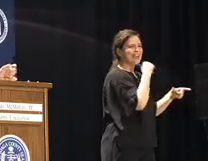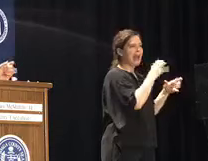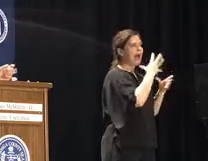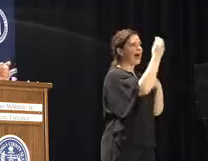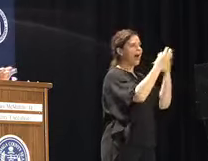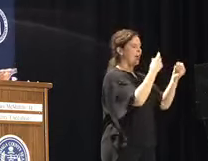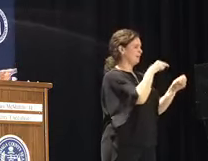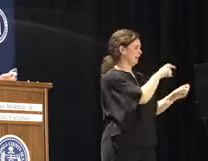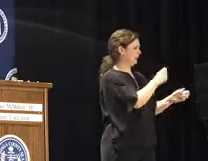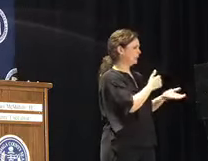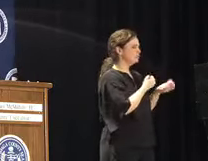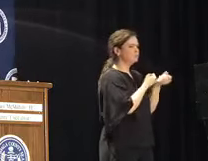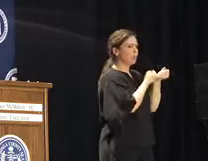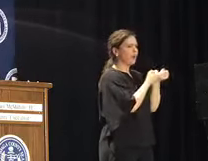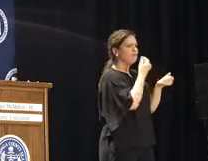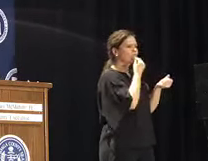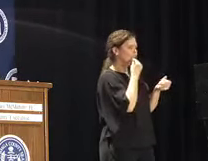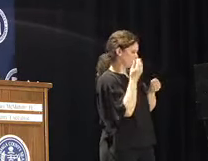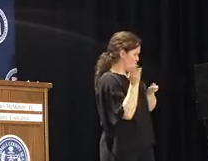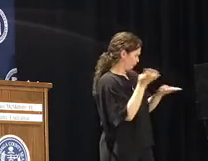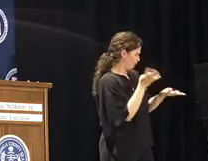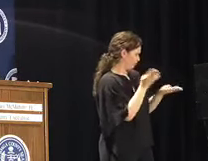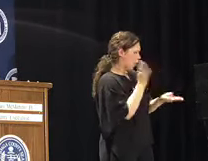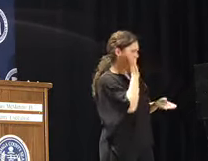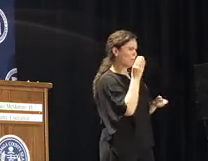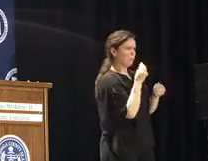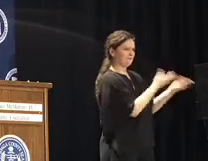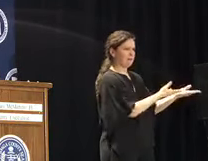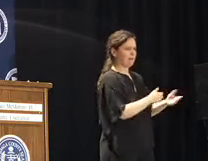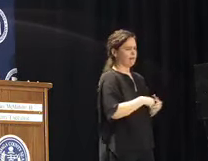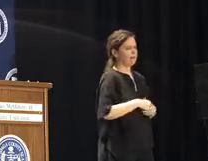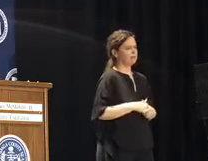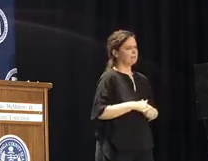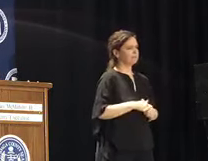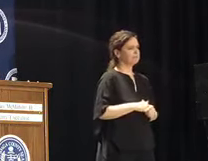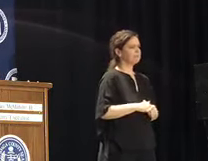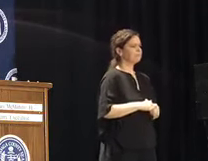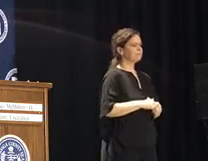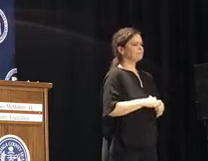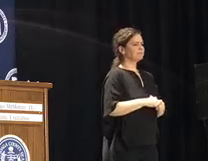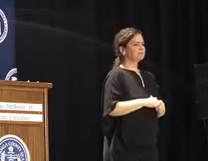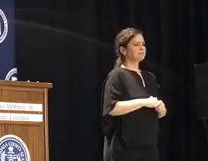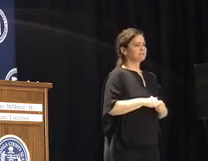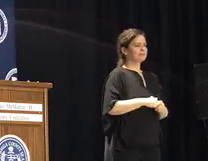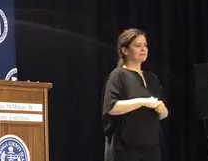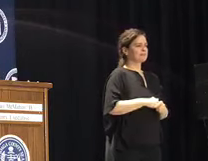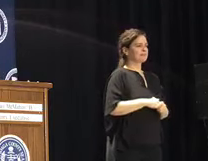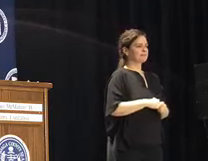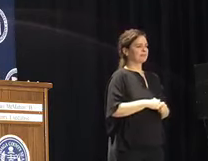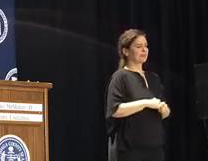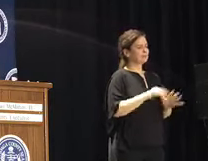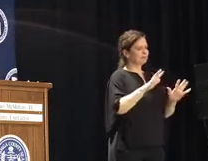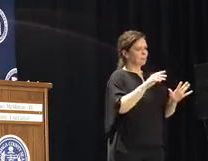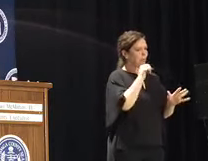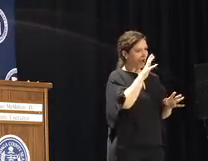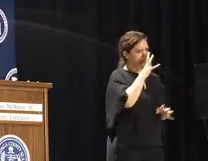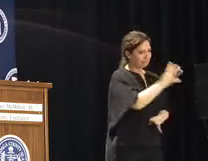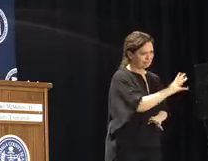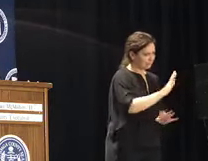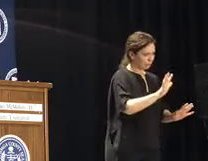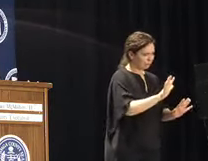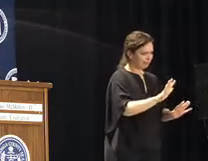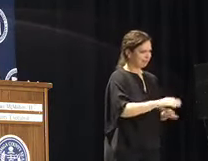essential business workers. If you run into this case, we're here to help you. We're not leaving anybody behind in this process. This phone number